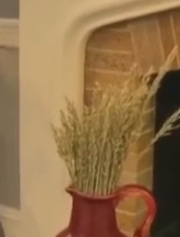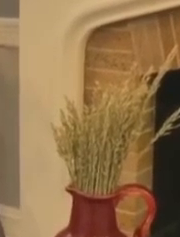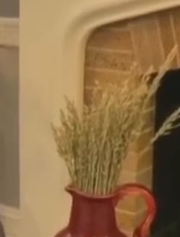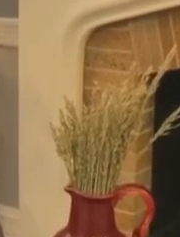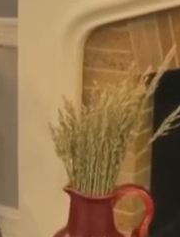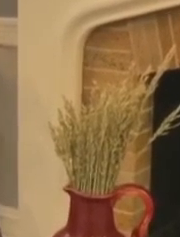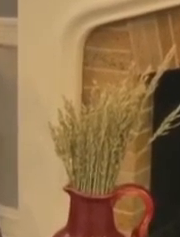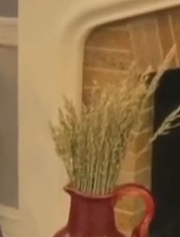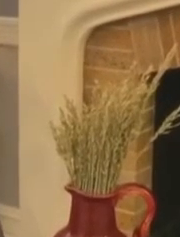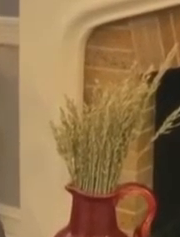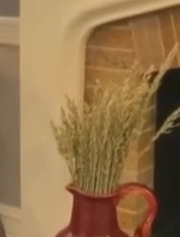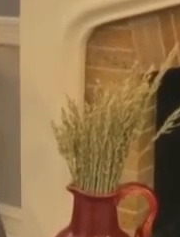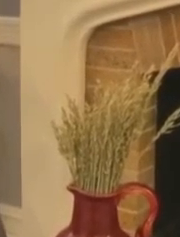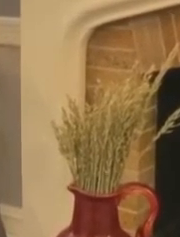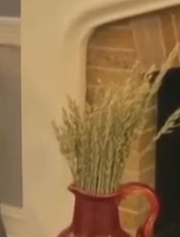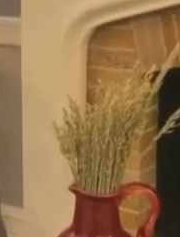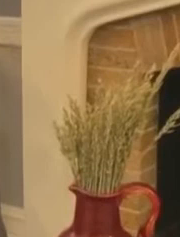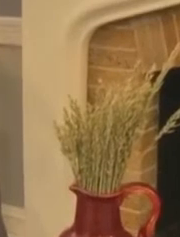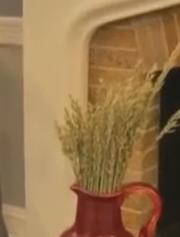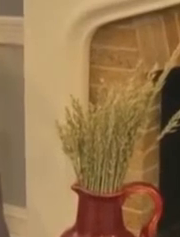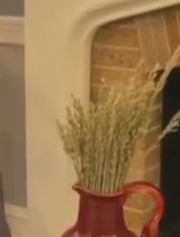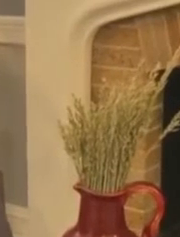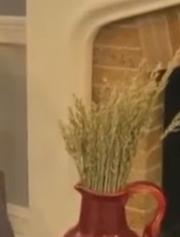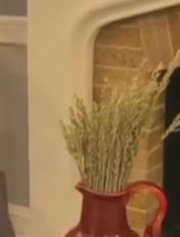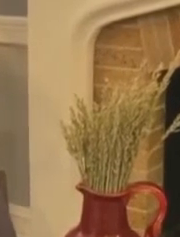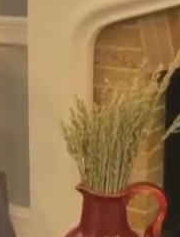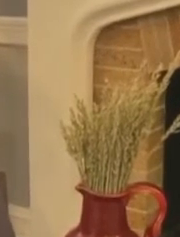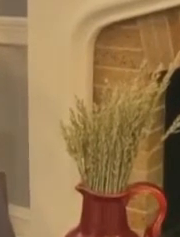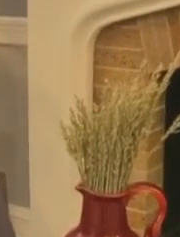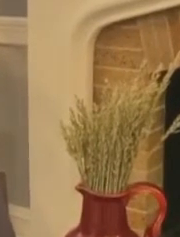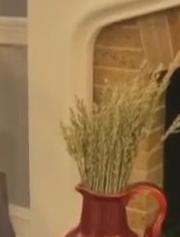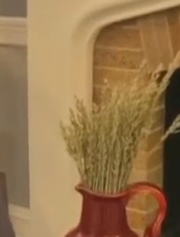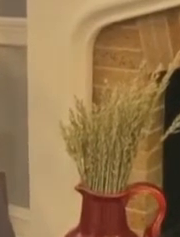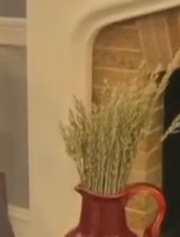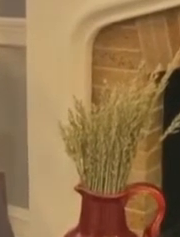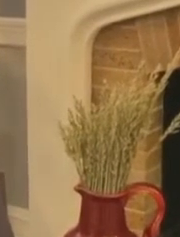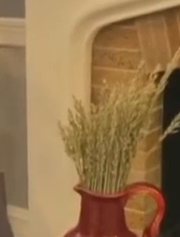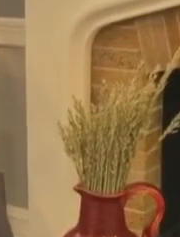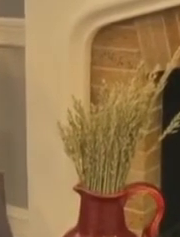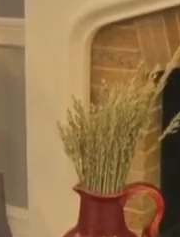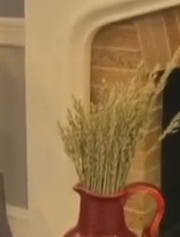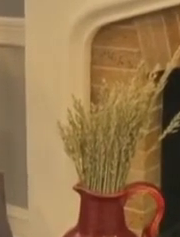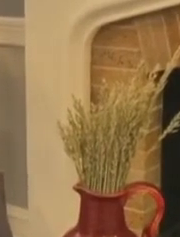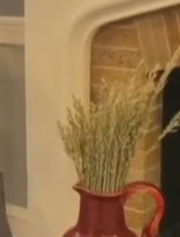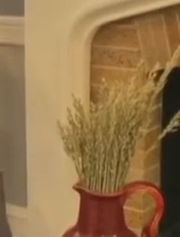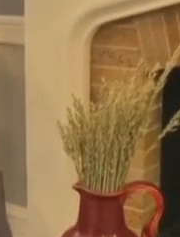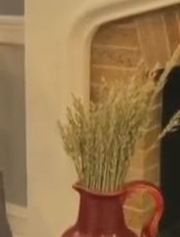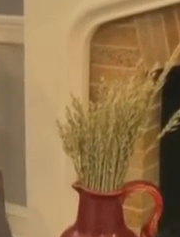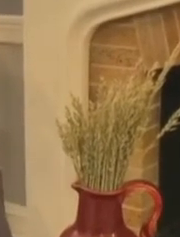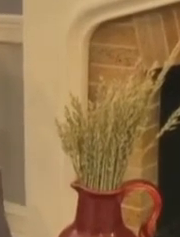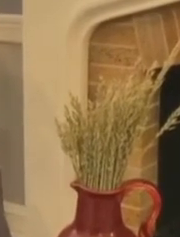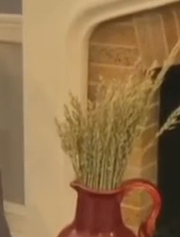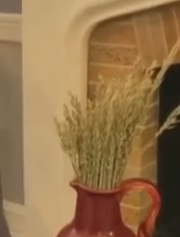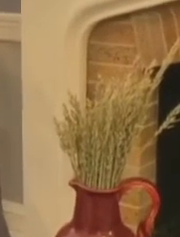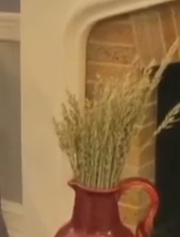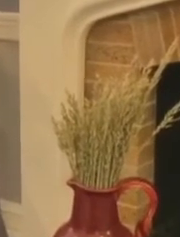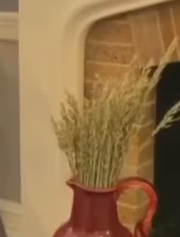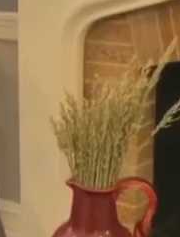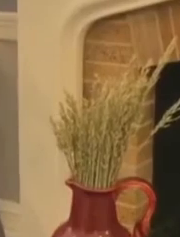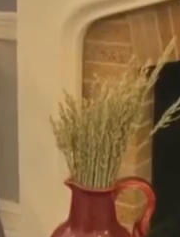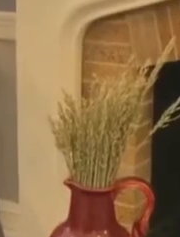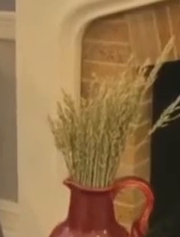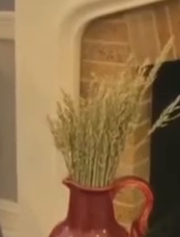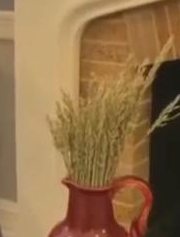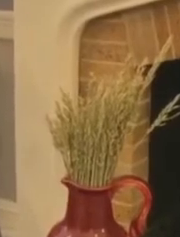Rights. Today, we take time to honor those who have sworn an oath to protect and defend the Constitution, knowing the